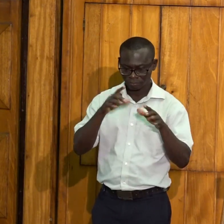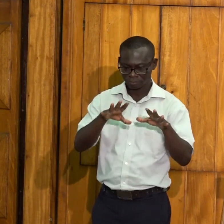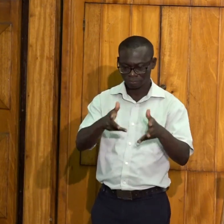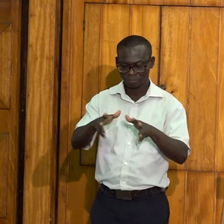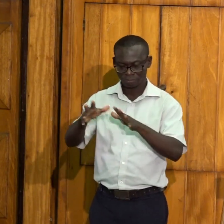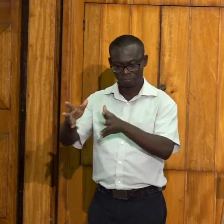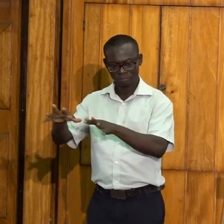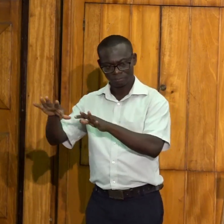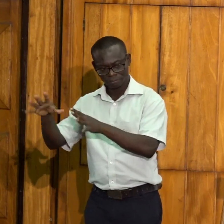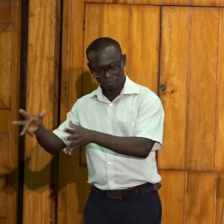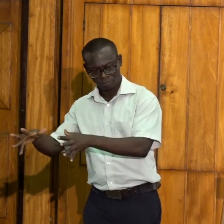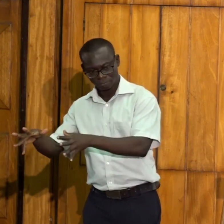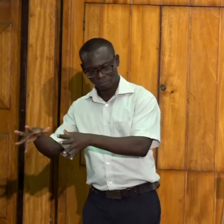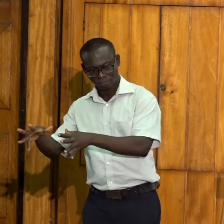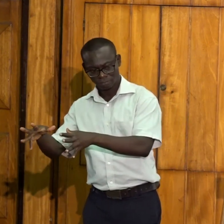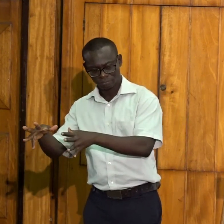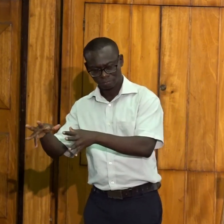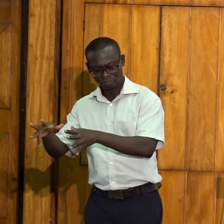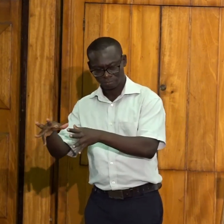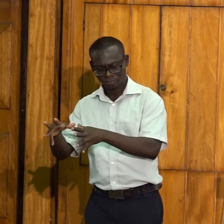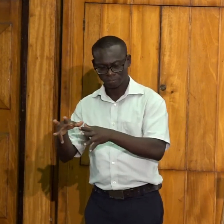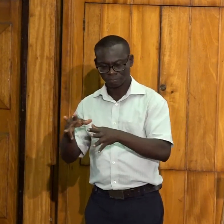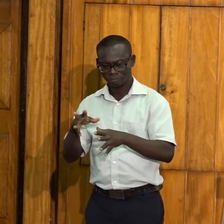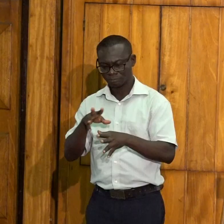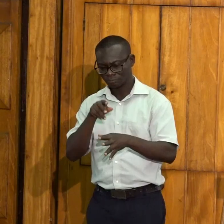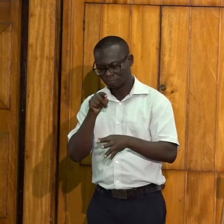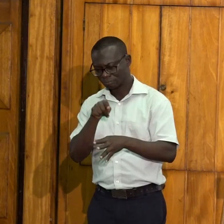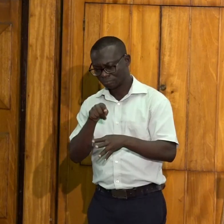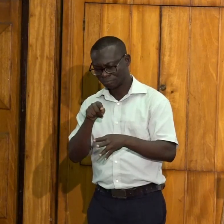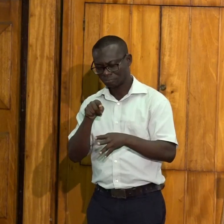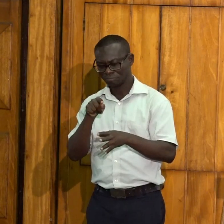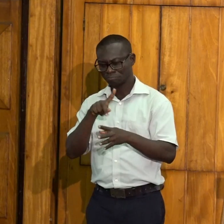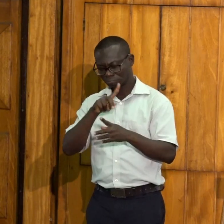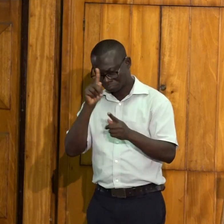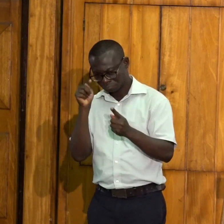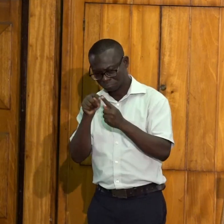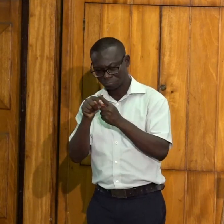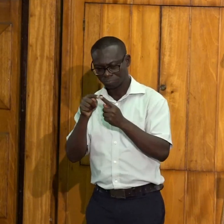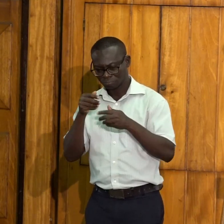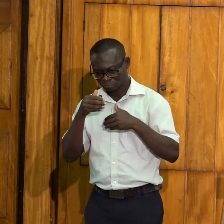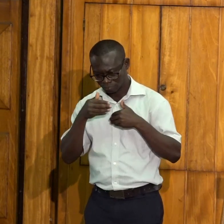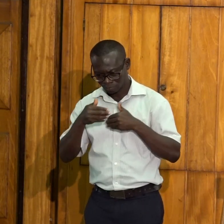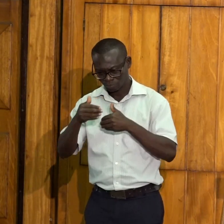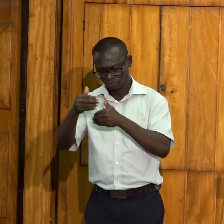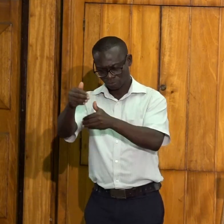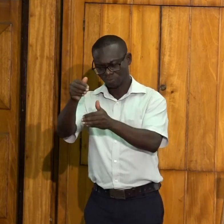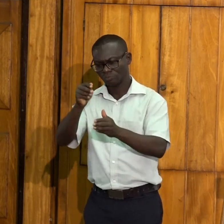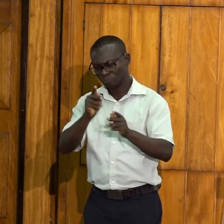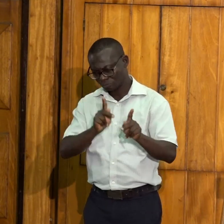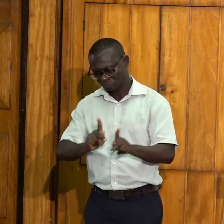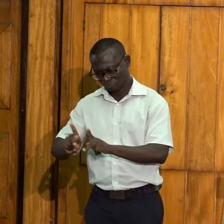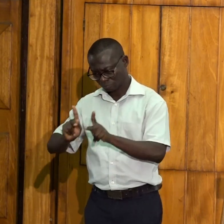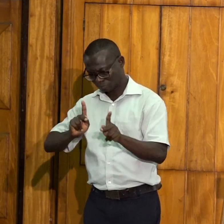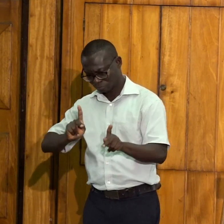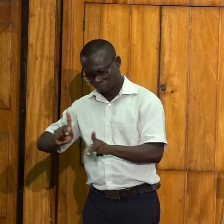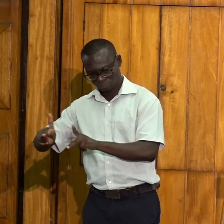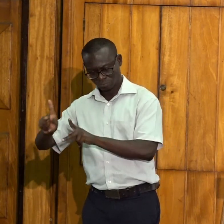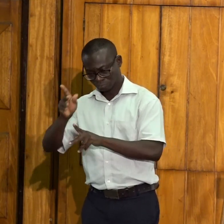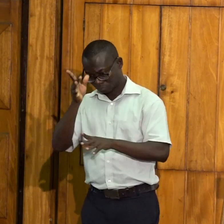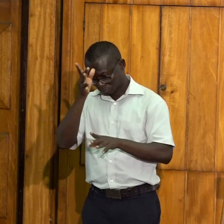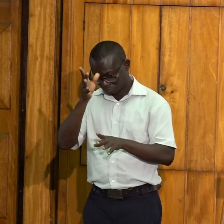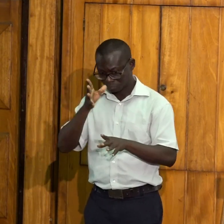line. Disclosure is a tipping point, it's not a milestone, and it's a continuous process as well.